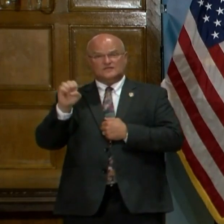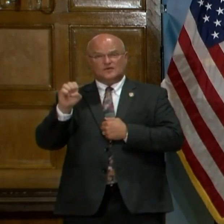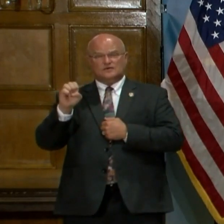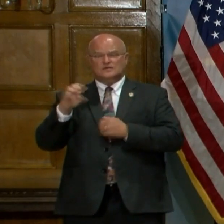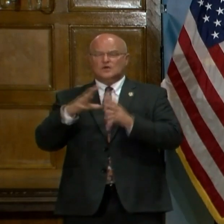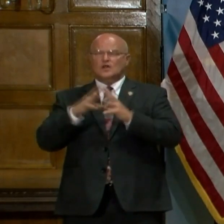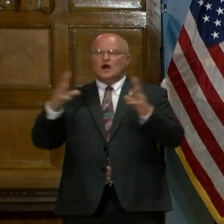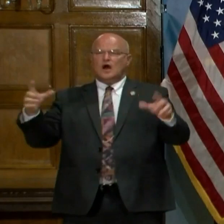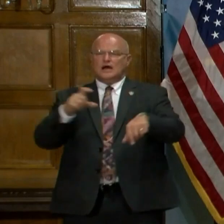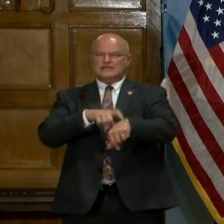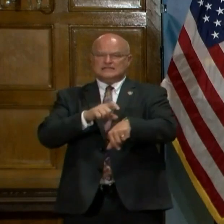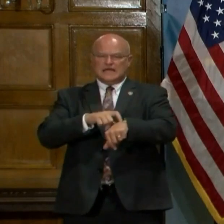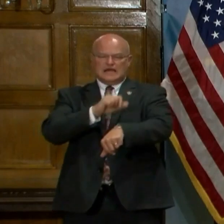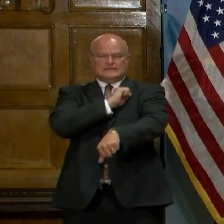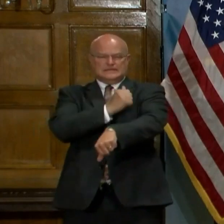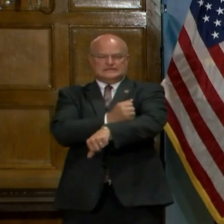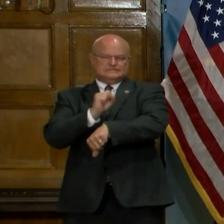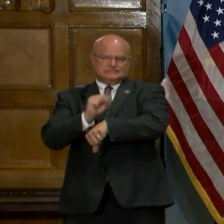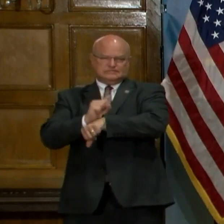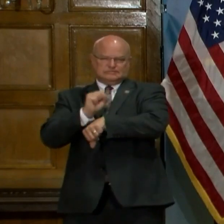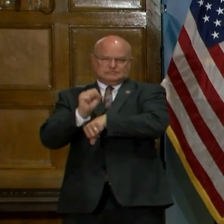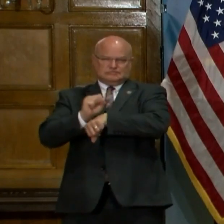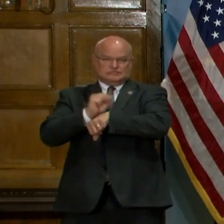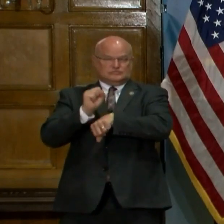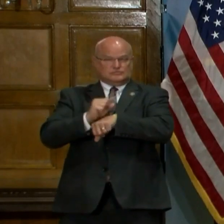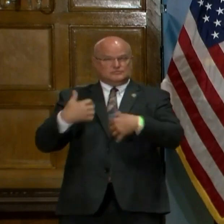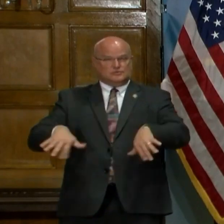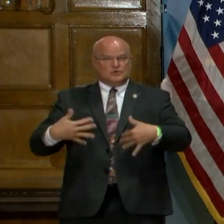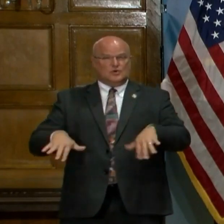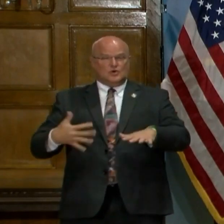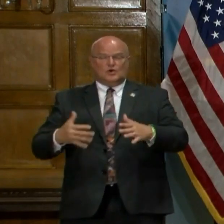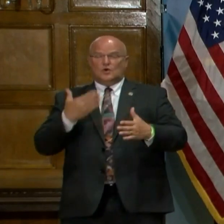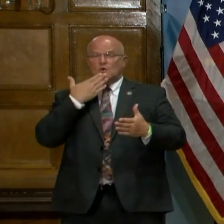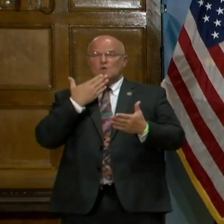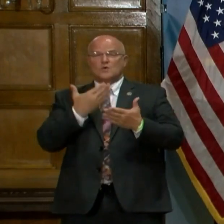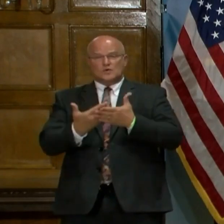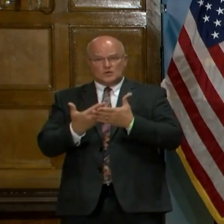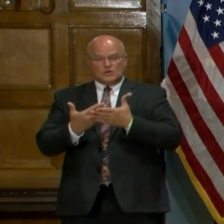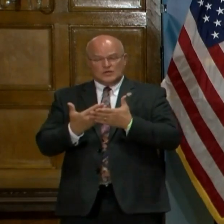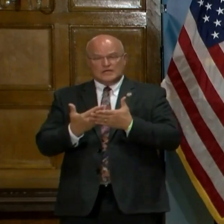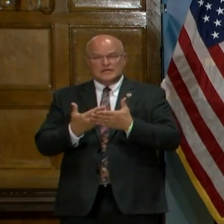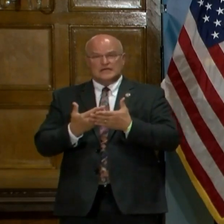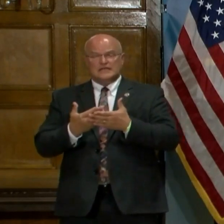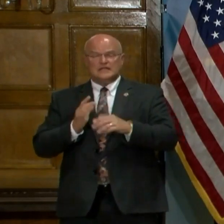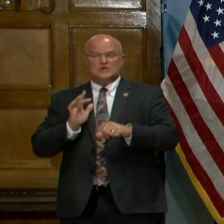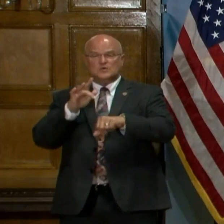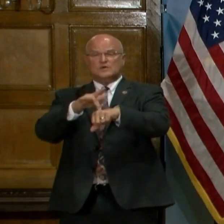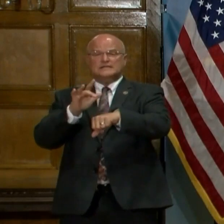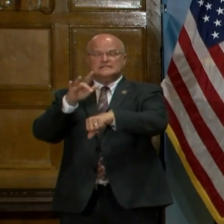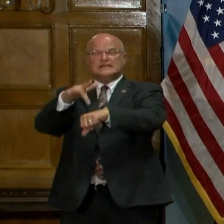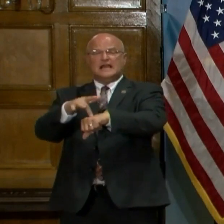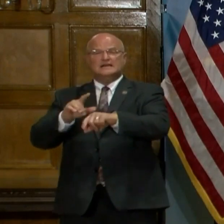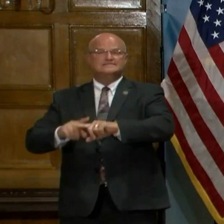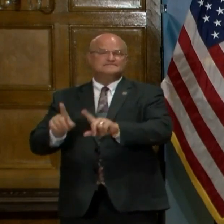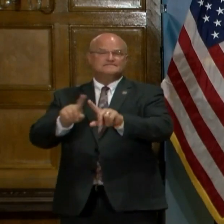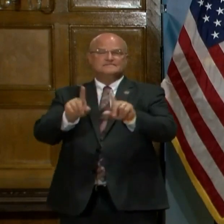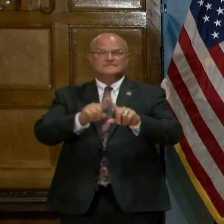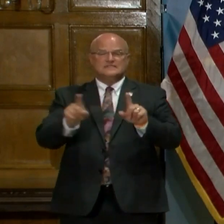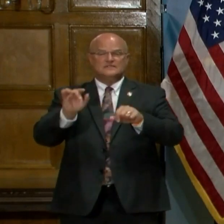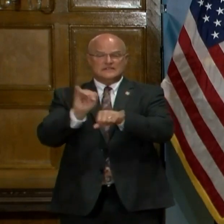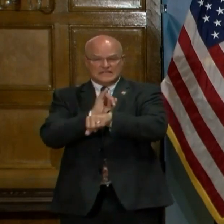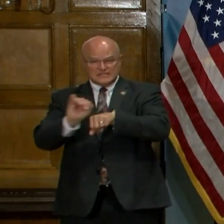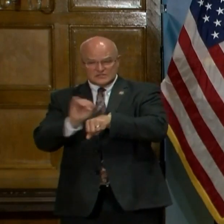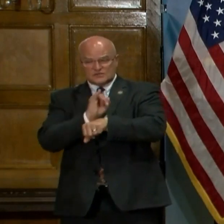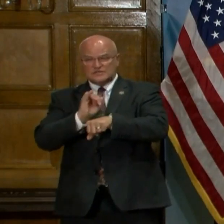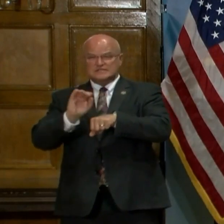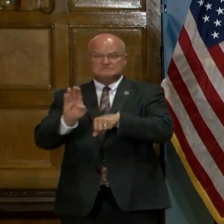and energy to it, and they have been very, very instrumental in reaching out to different